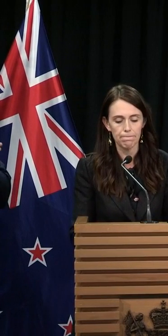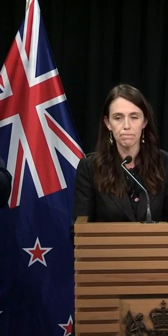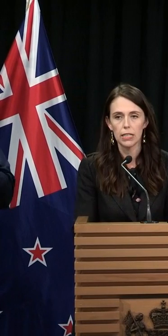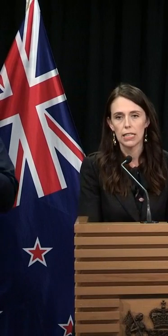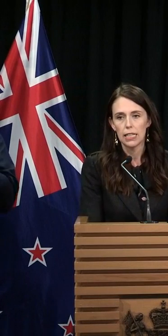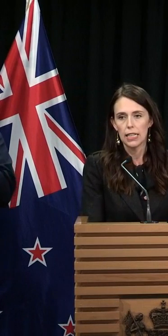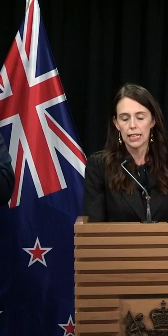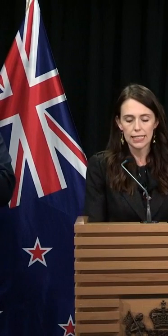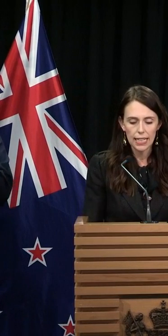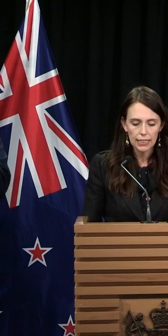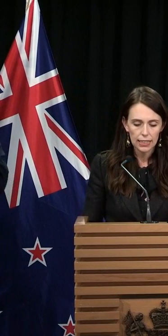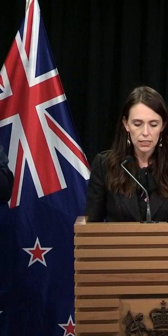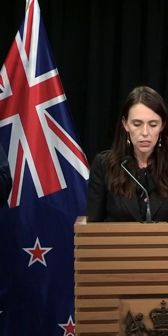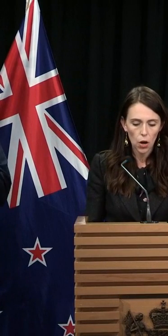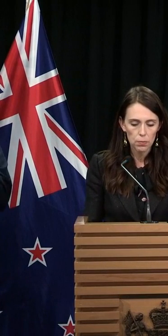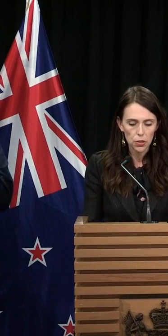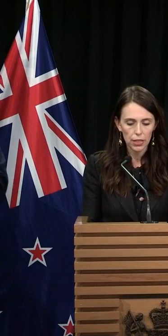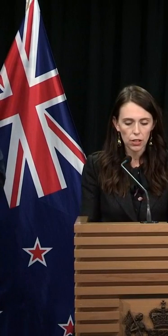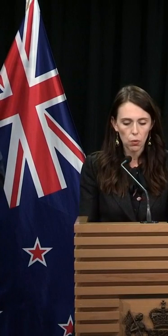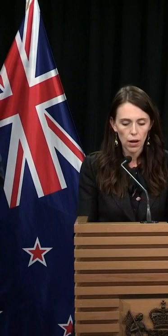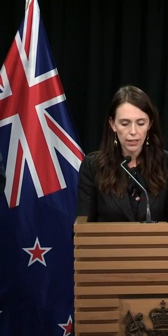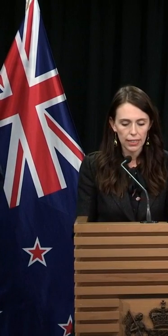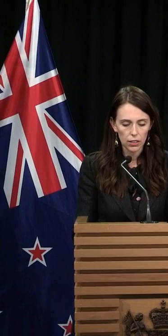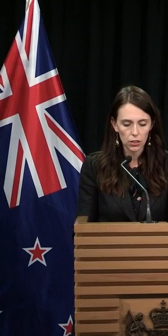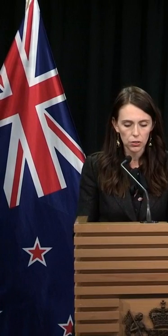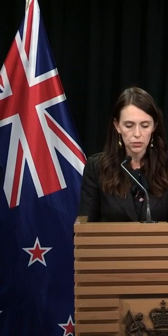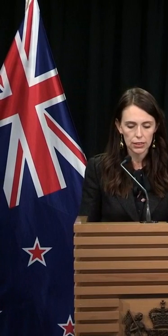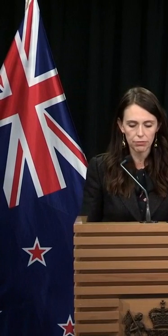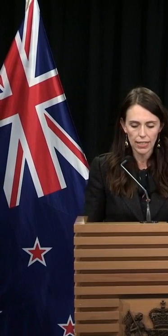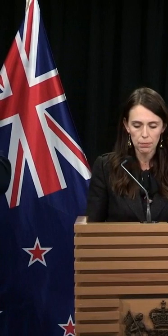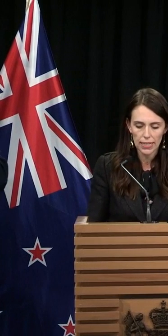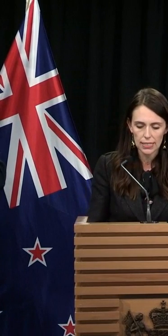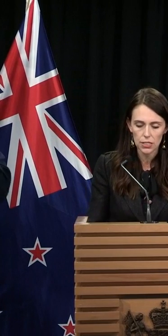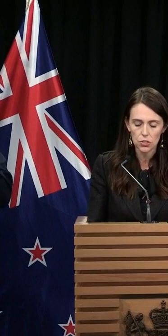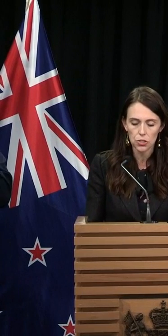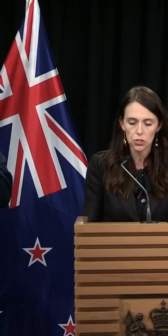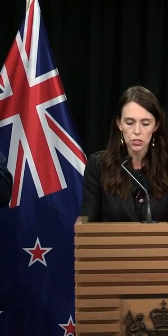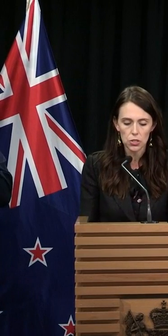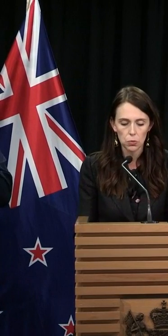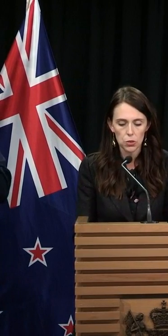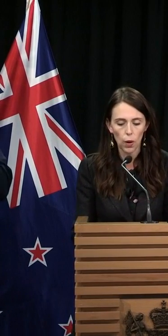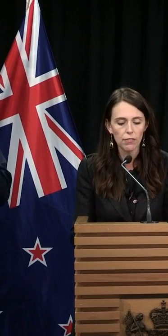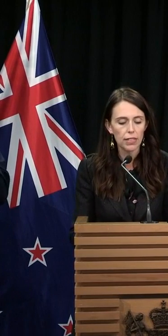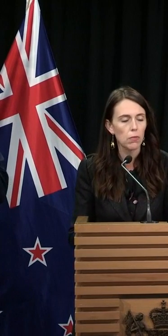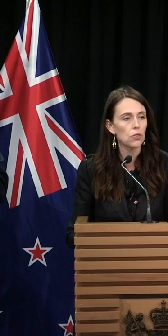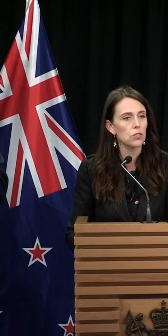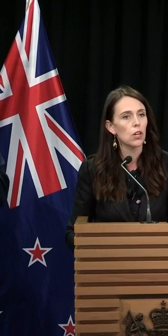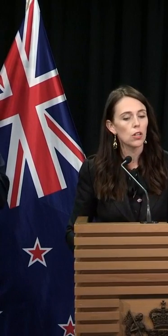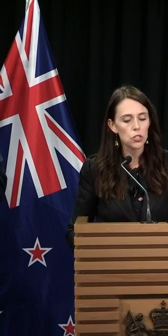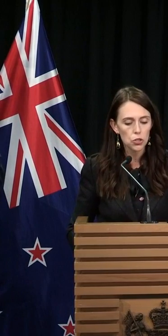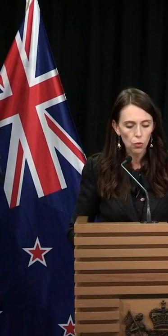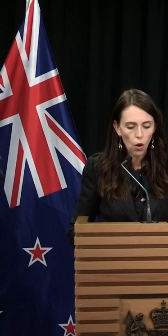institutions. Extending the scope so the inquiry includes faith-based institutions was one of the